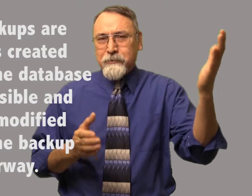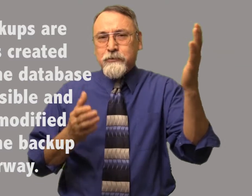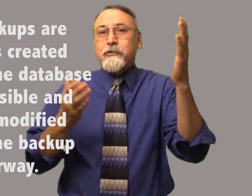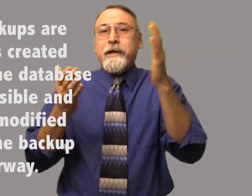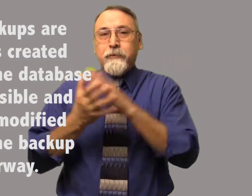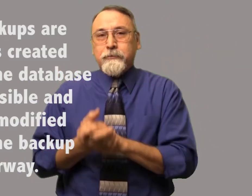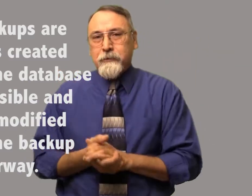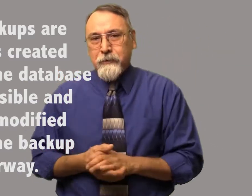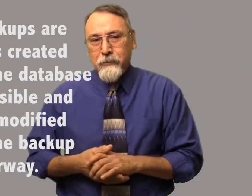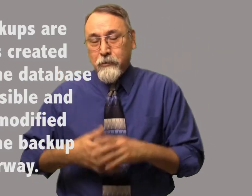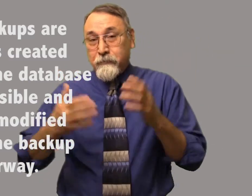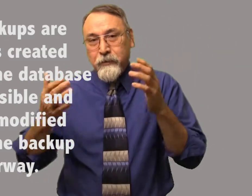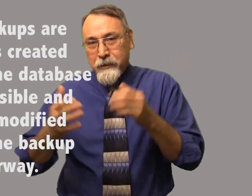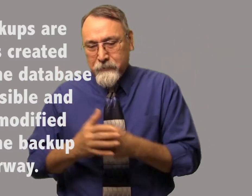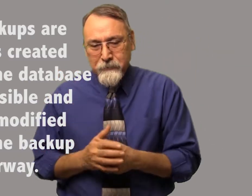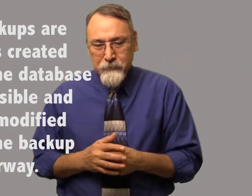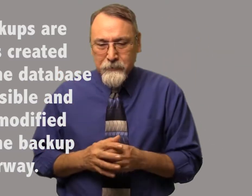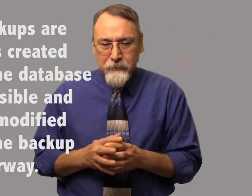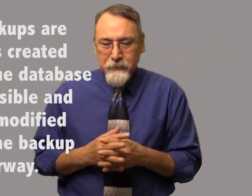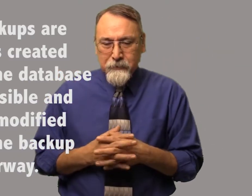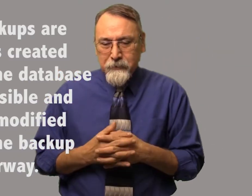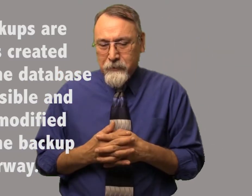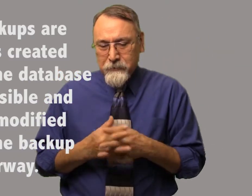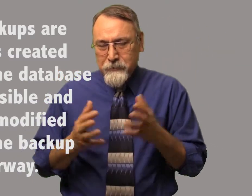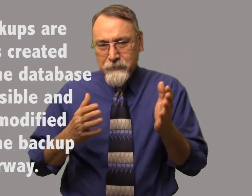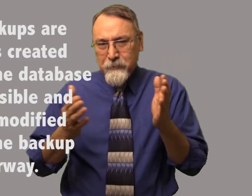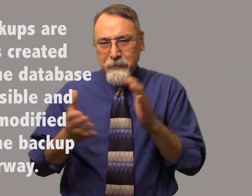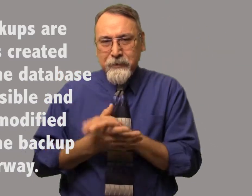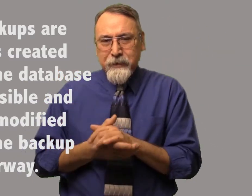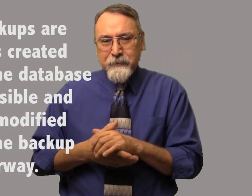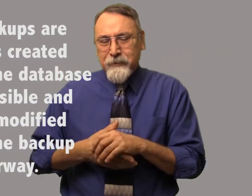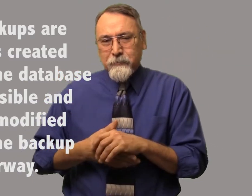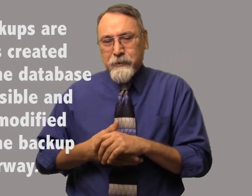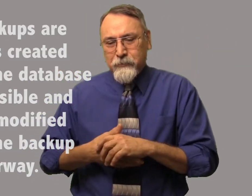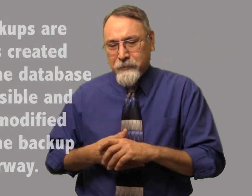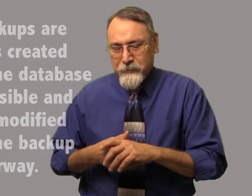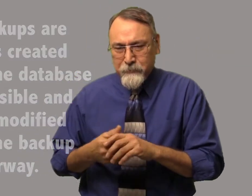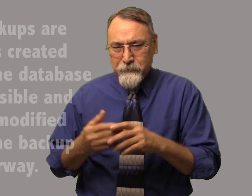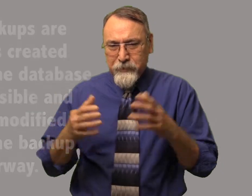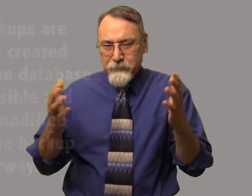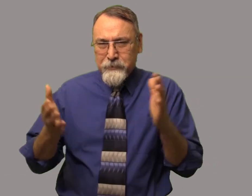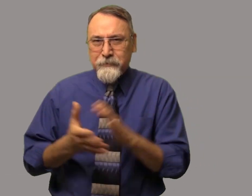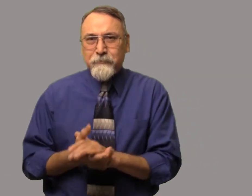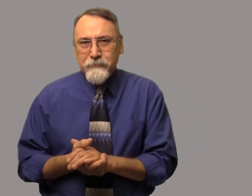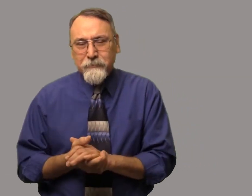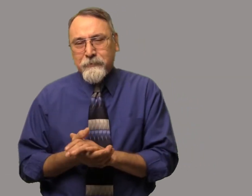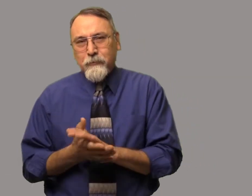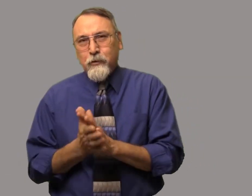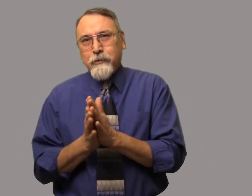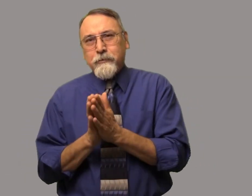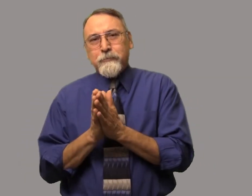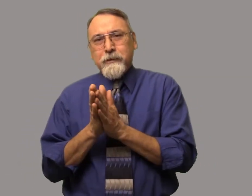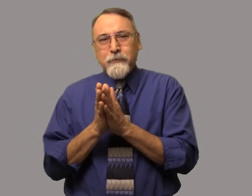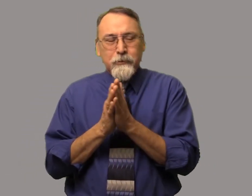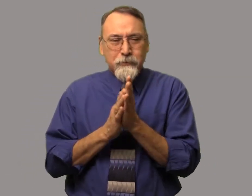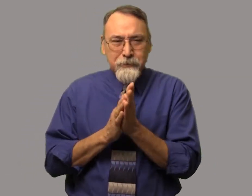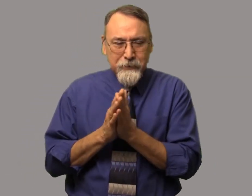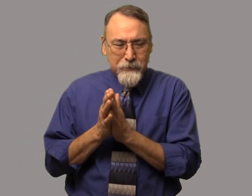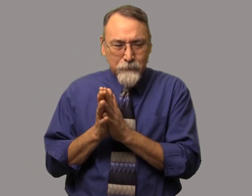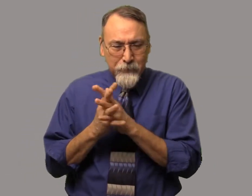as a tornado or a flood. You know, it's just something like that. It doesn't have to be a tragedy per se, but just world being the world and weather